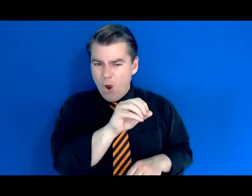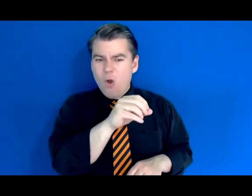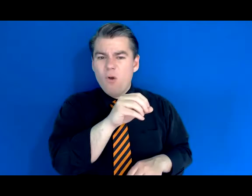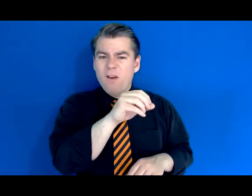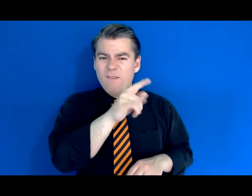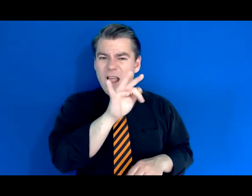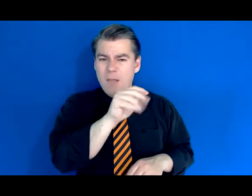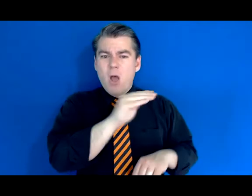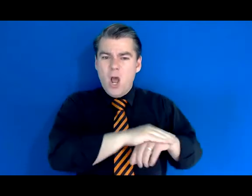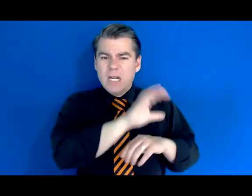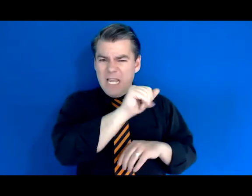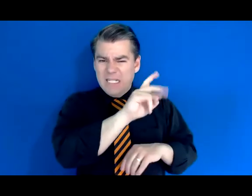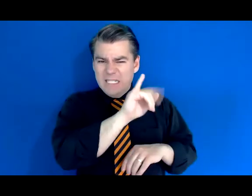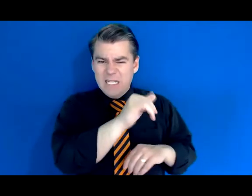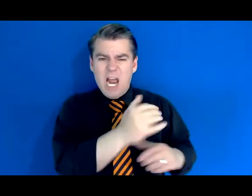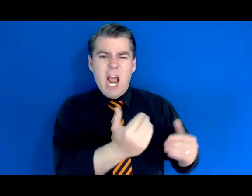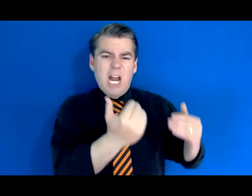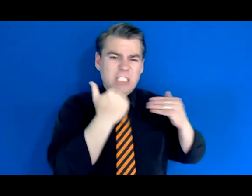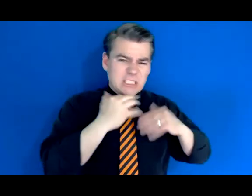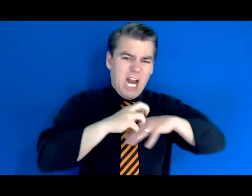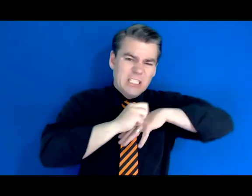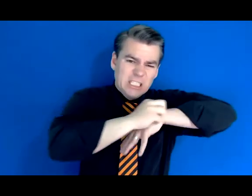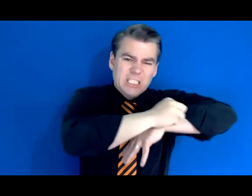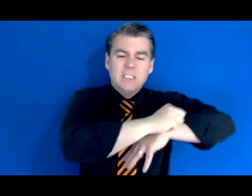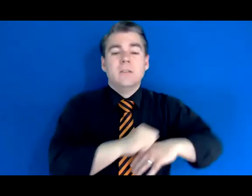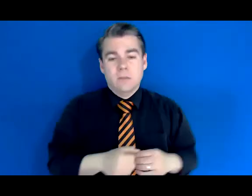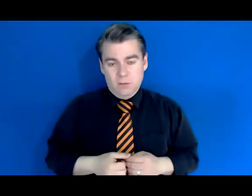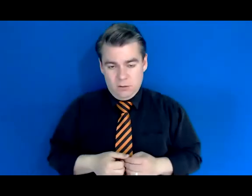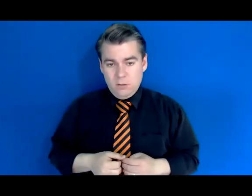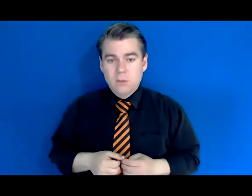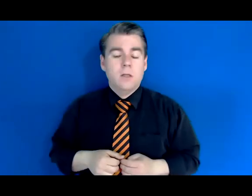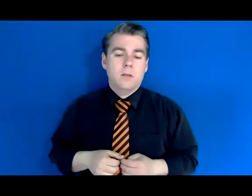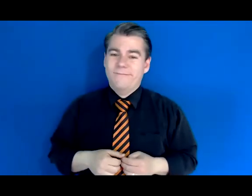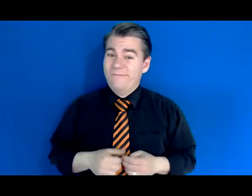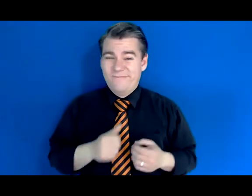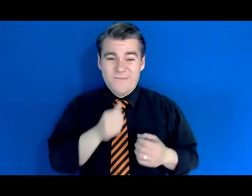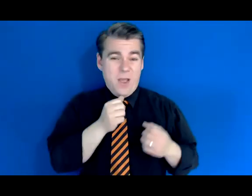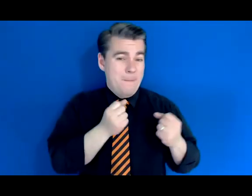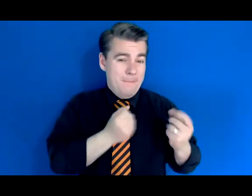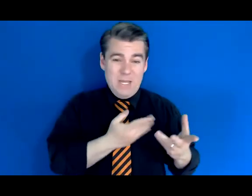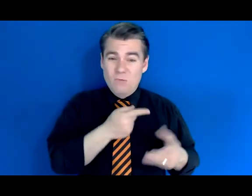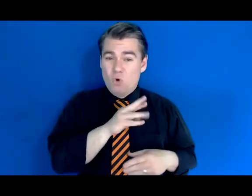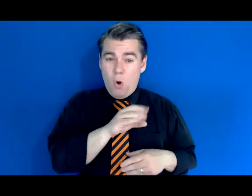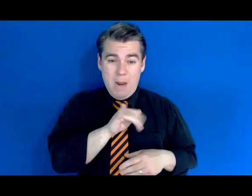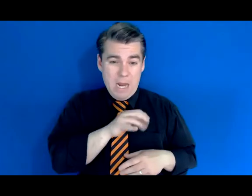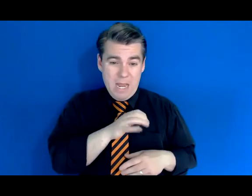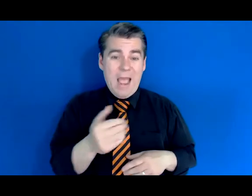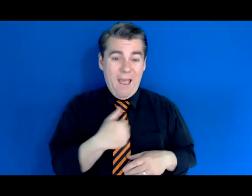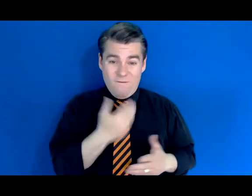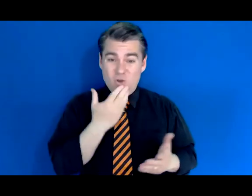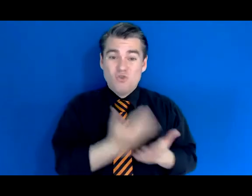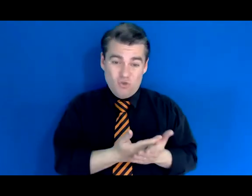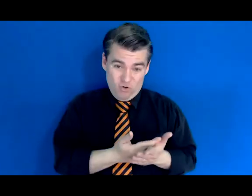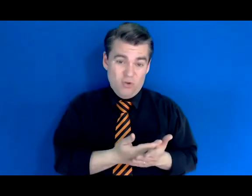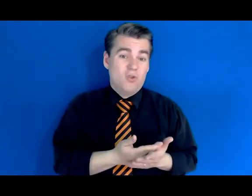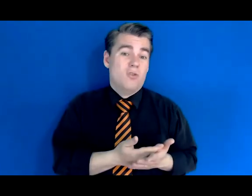Candida. Very, very few probiotics come with good strains and